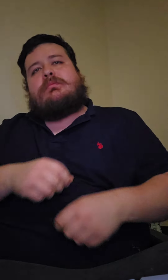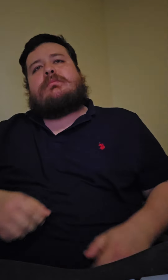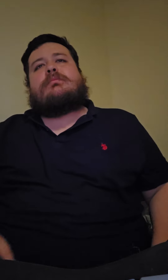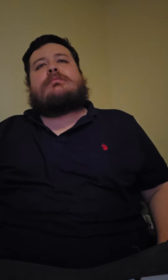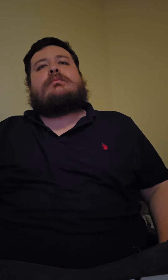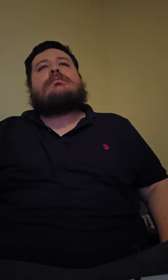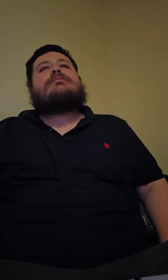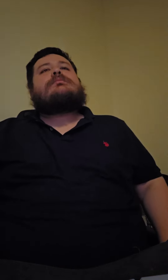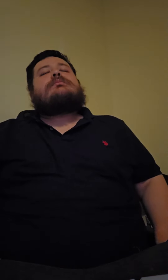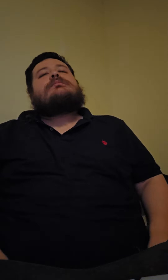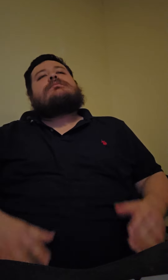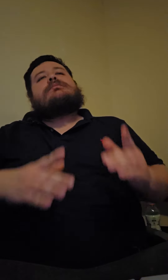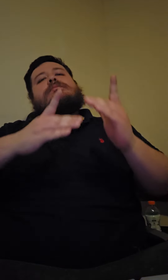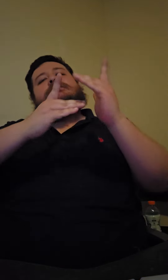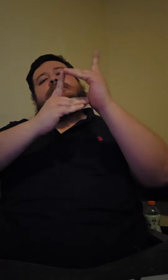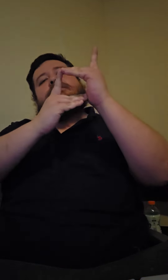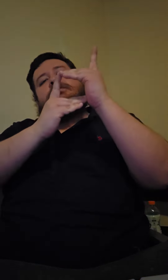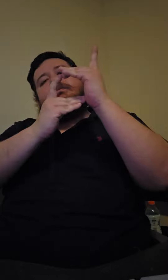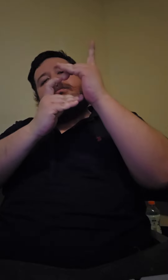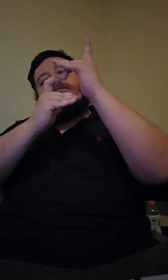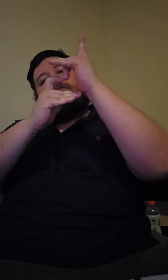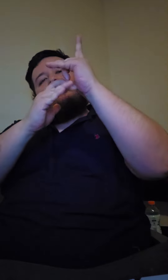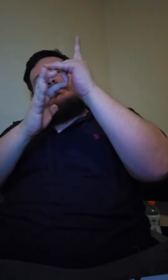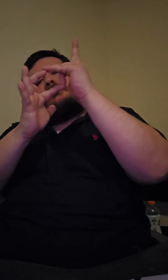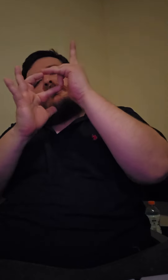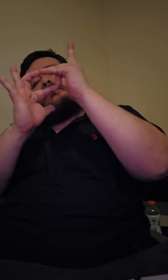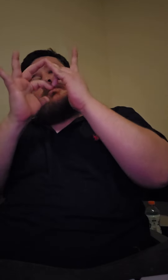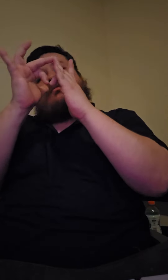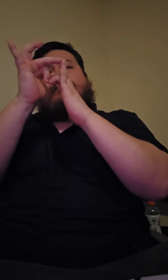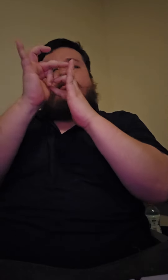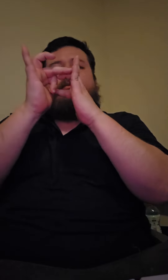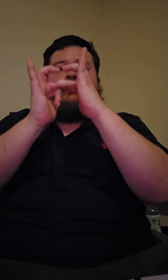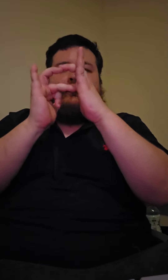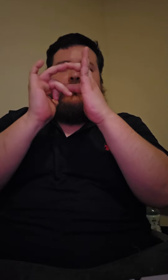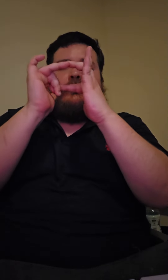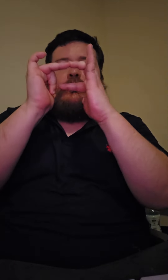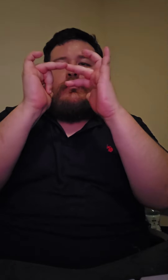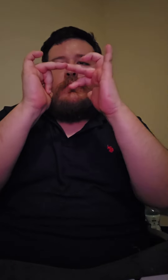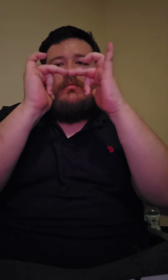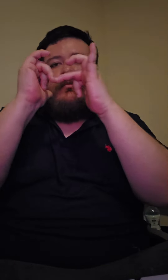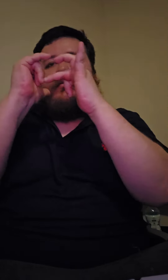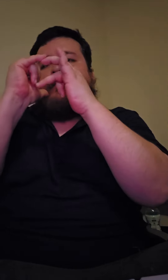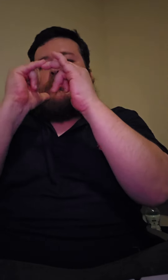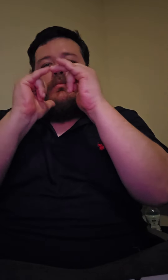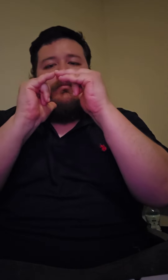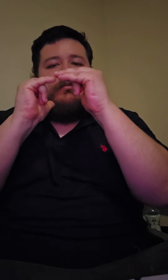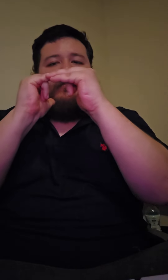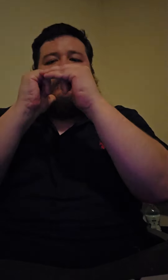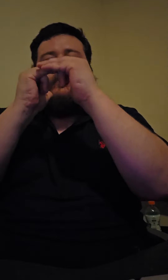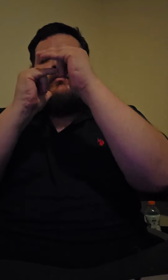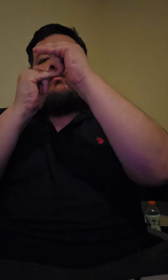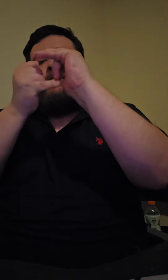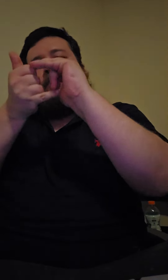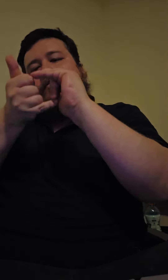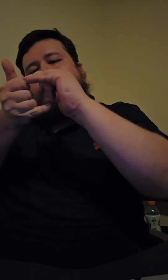pussy and grabbed that knife, now I got real authentic cheetah prince shit, nigga, you're a liar, nigga, don't believe me, kiss your lady, no more you're gonna get them heebie-jeebies, nigga, my dick